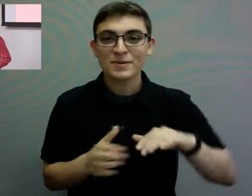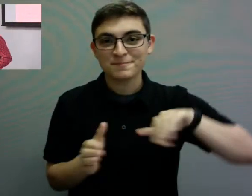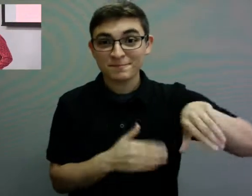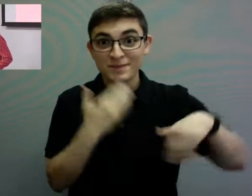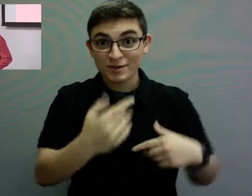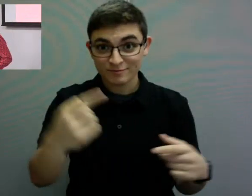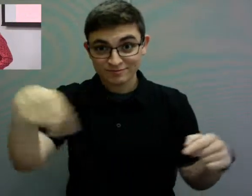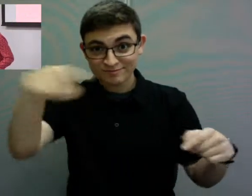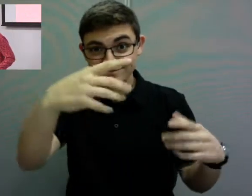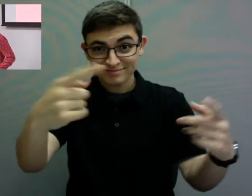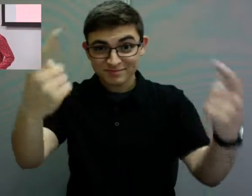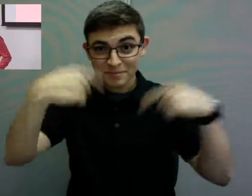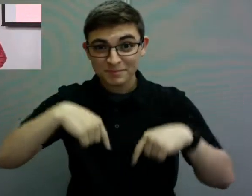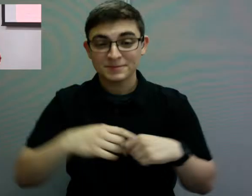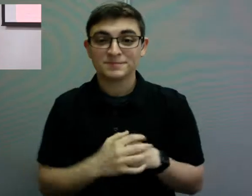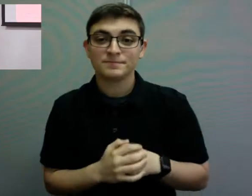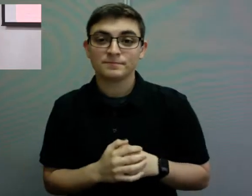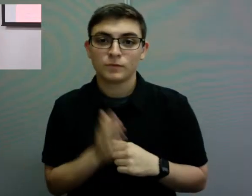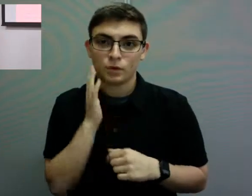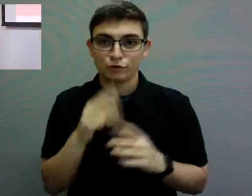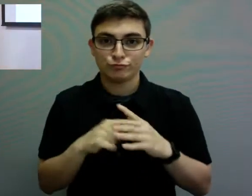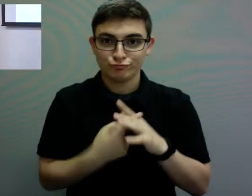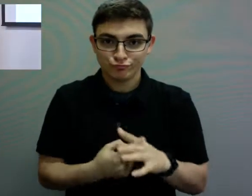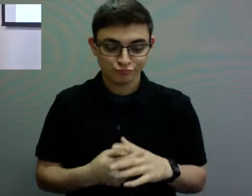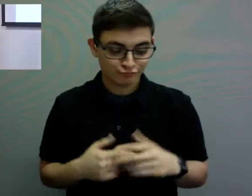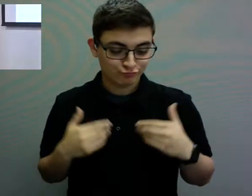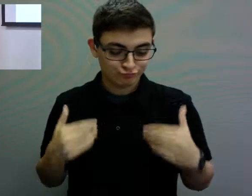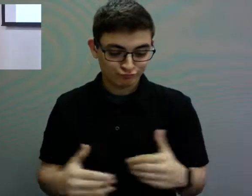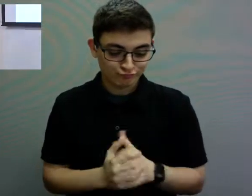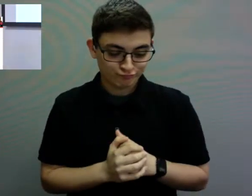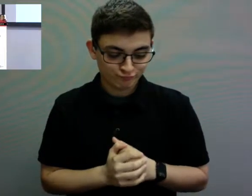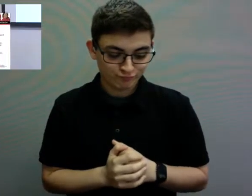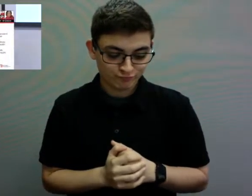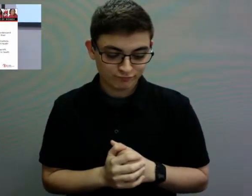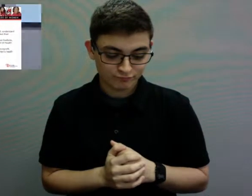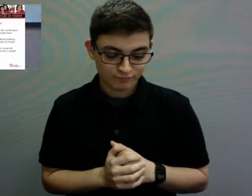today. Okay, so we can go ahead and get started here.